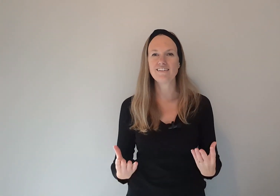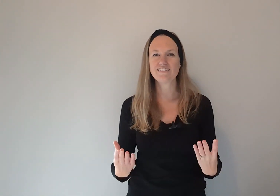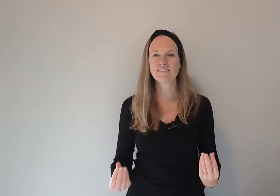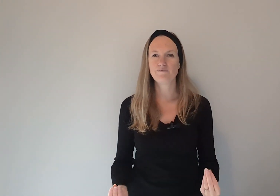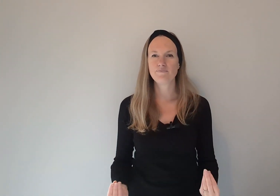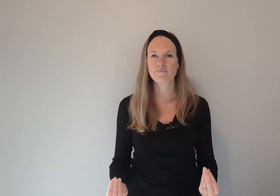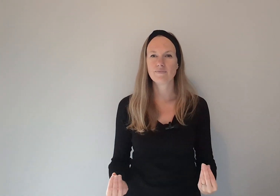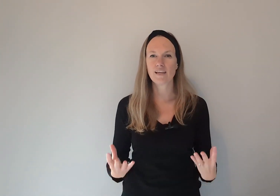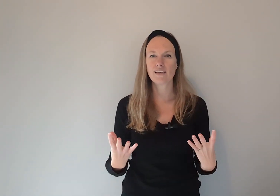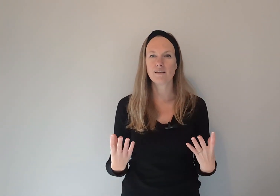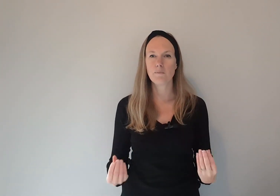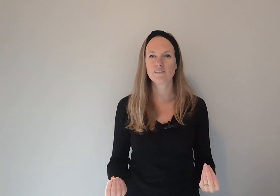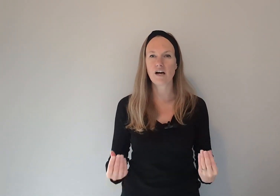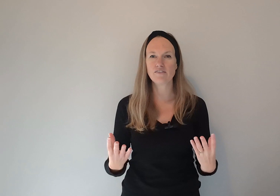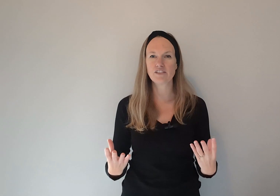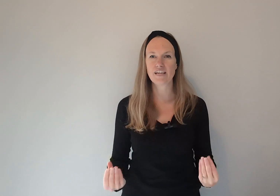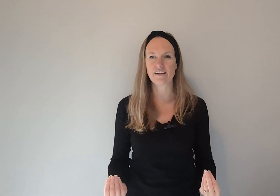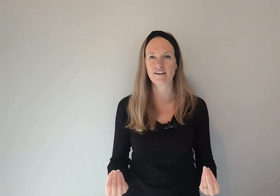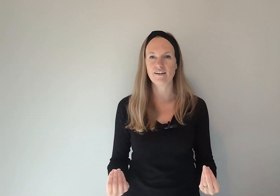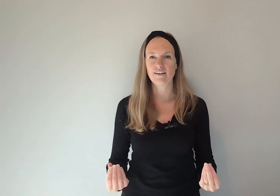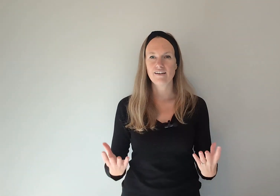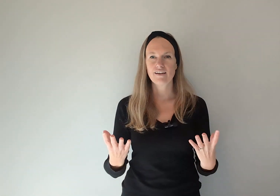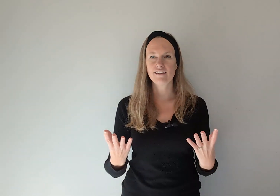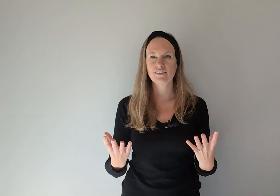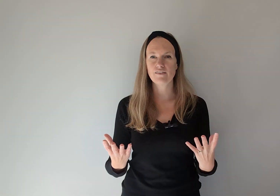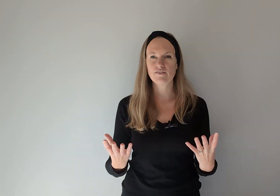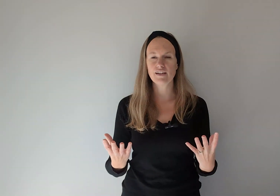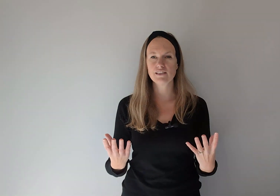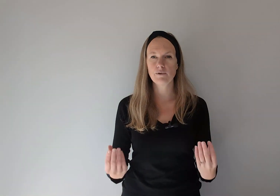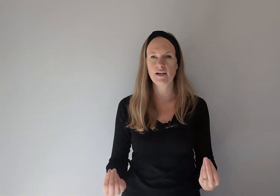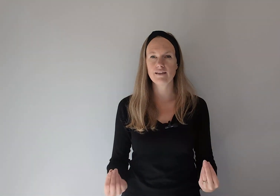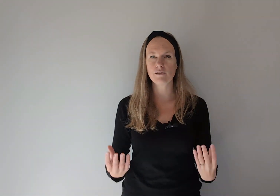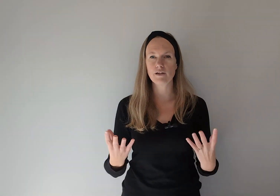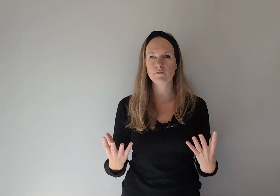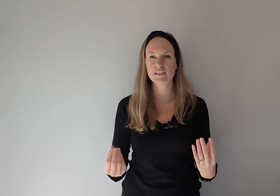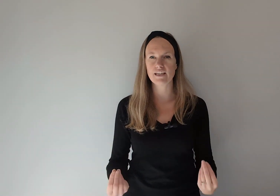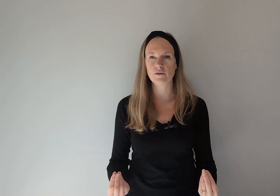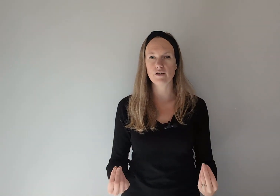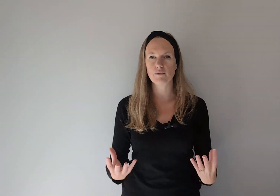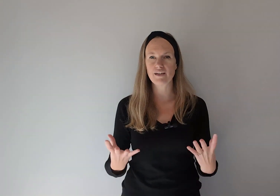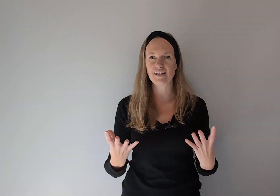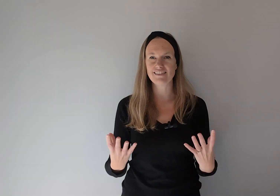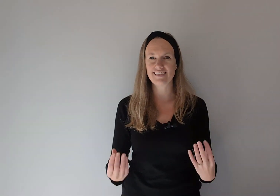mild, soft or tender. Okay, so you have your fingers spread and then you bring them together while you bring your hands